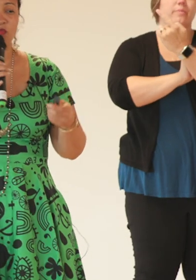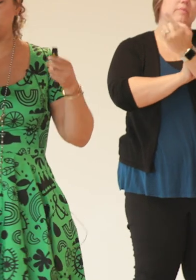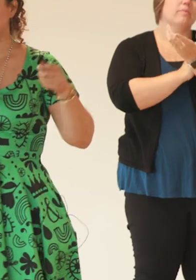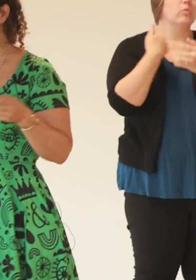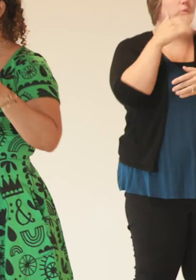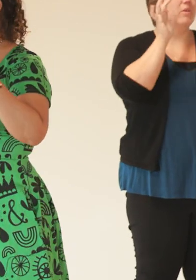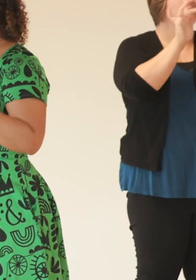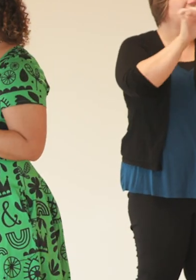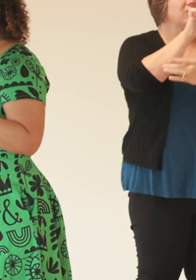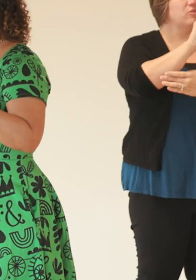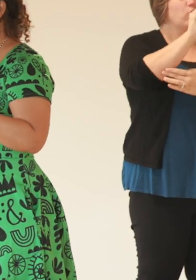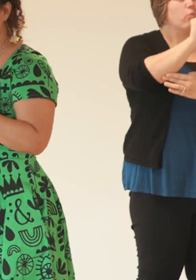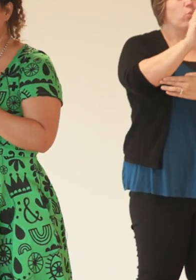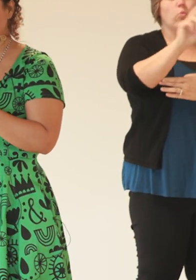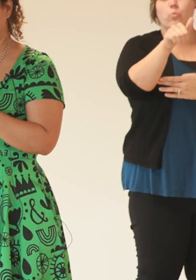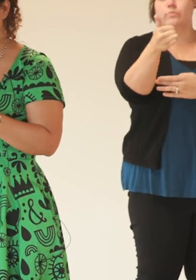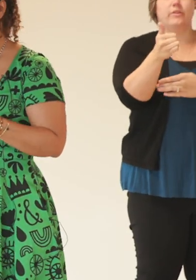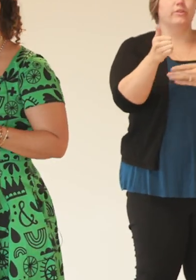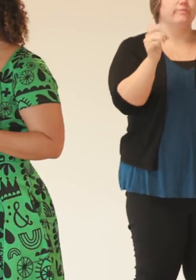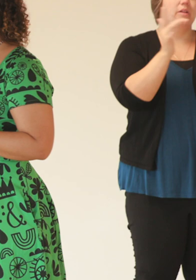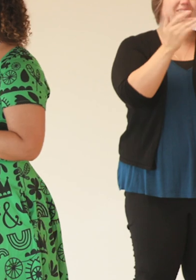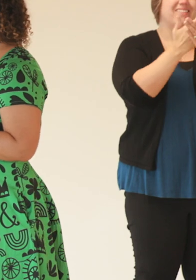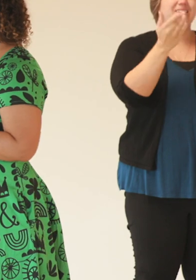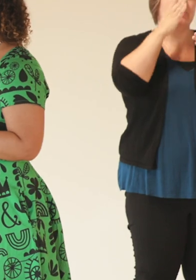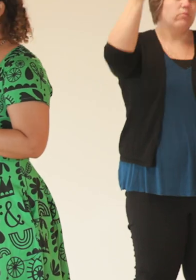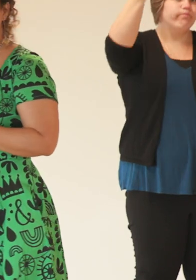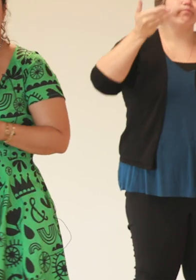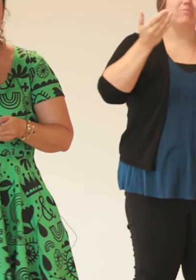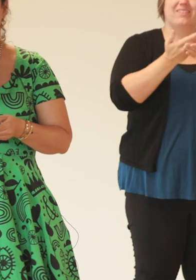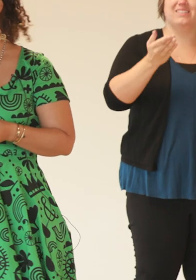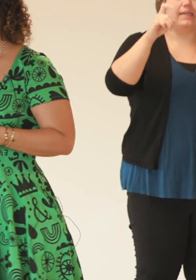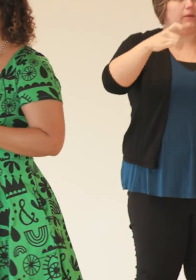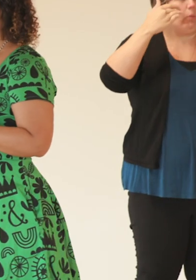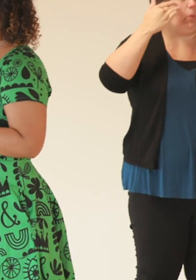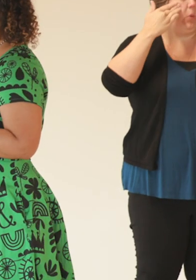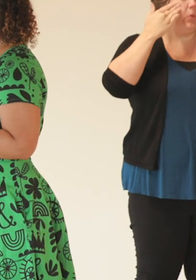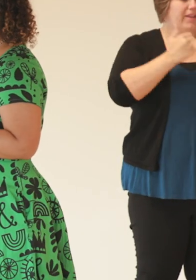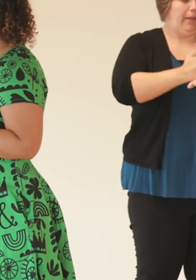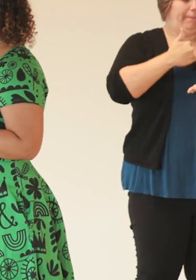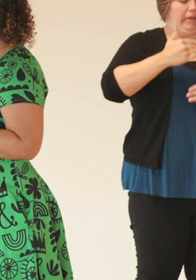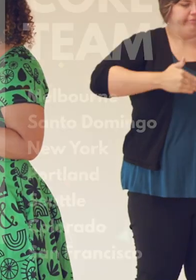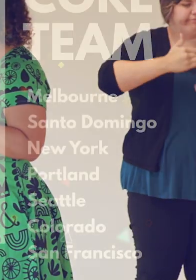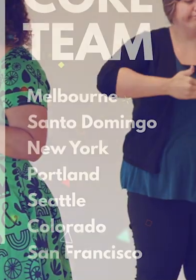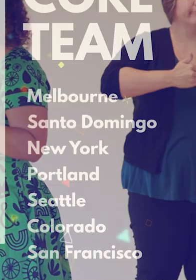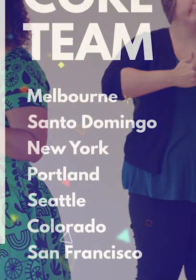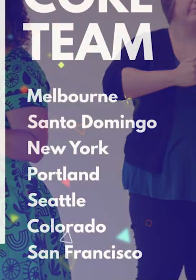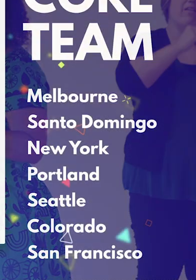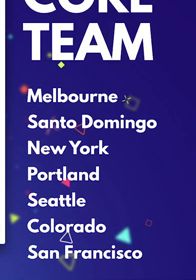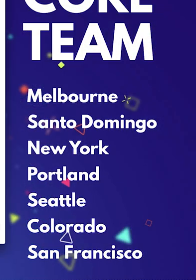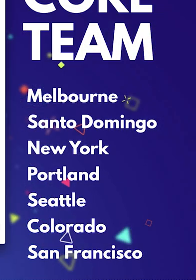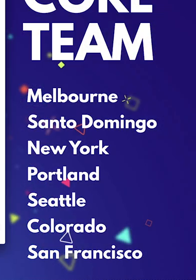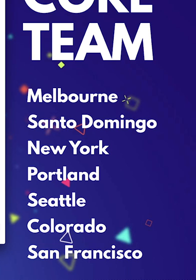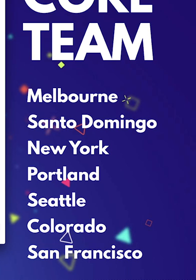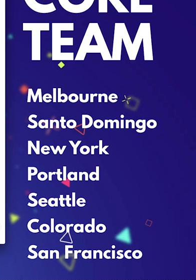and just, like, support me and cheer me up or tell me what I need to know and get out of my own way. And then now I feel like